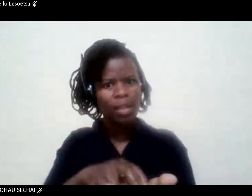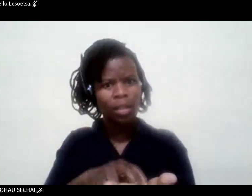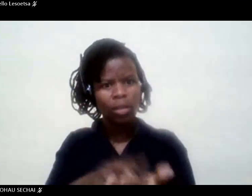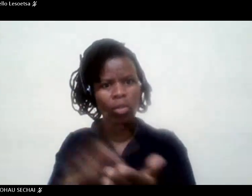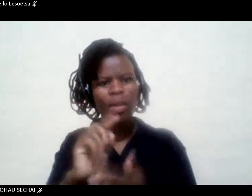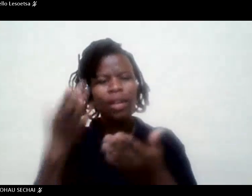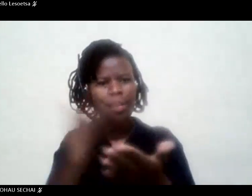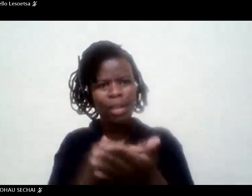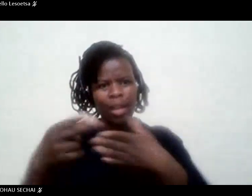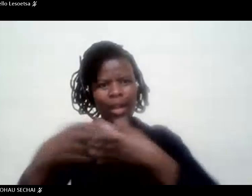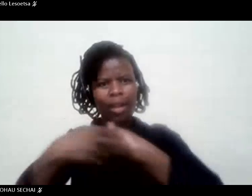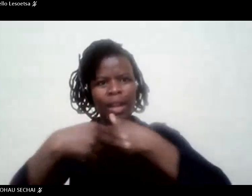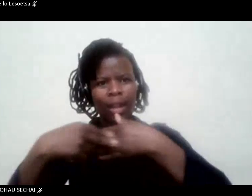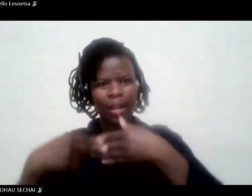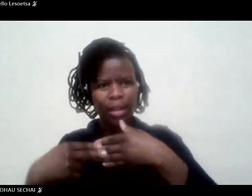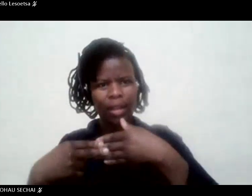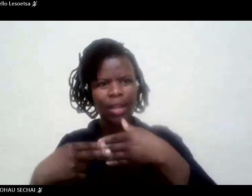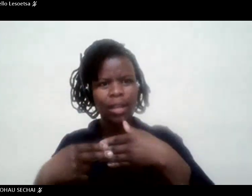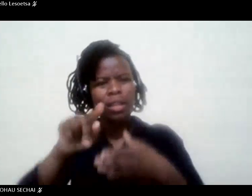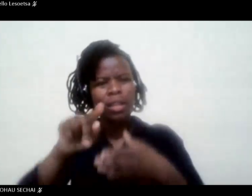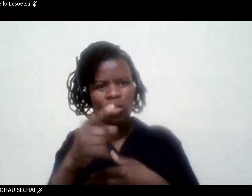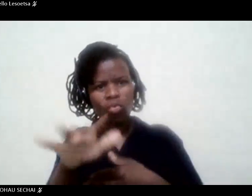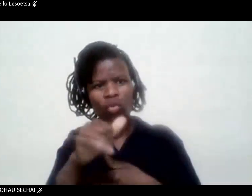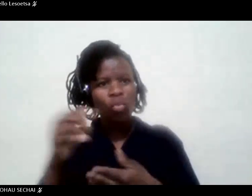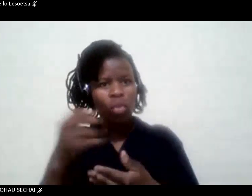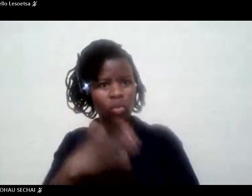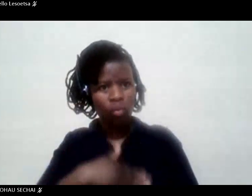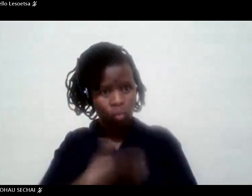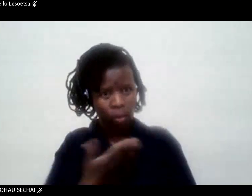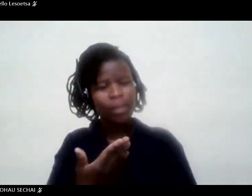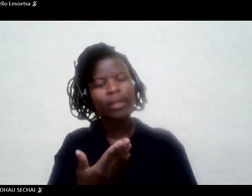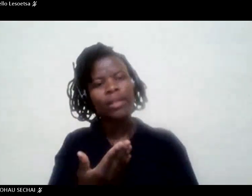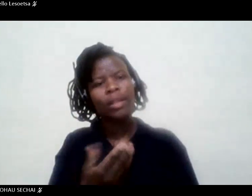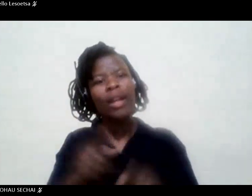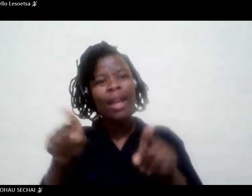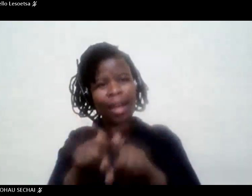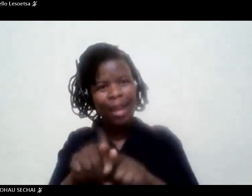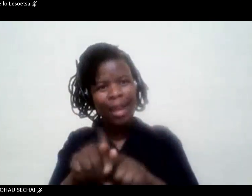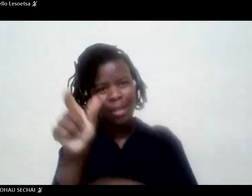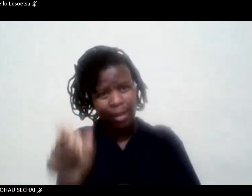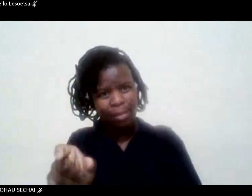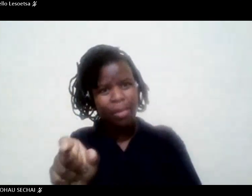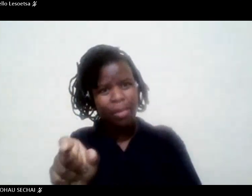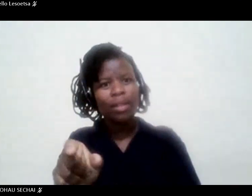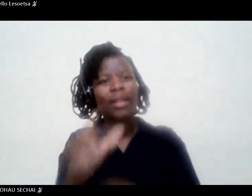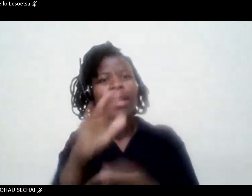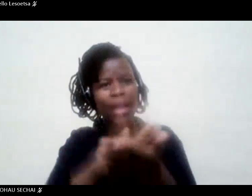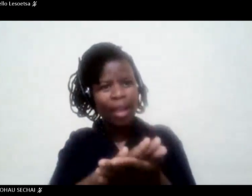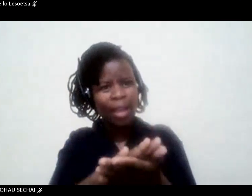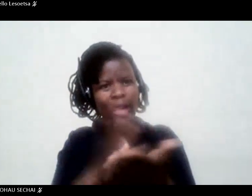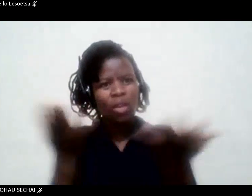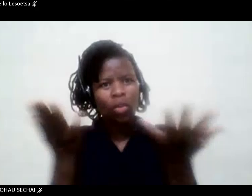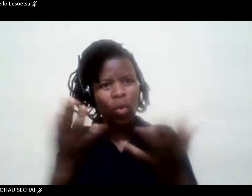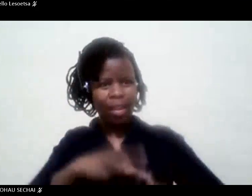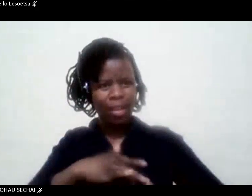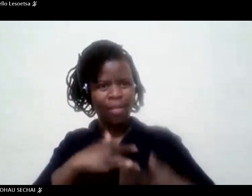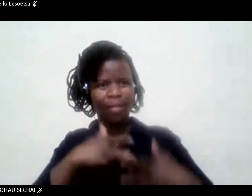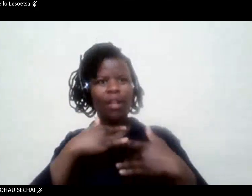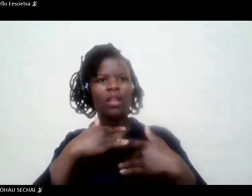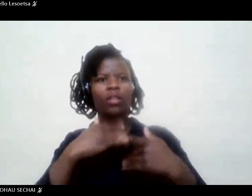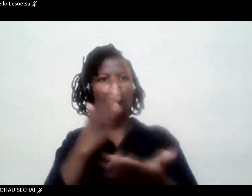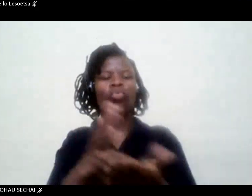address what he wants as the person and where he feels he is fitting